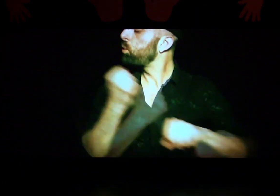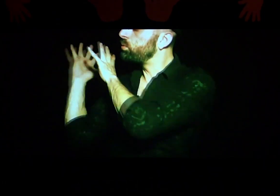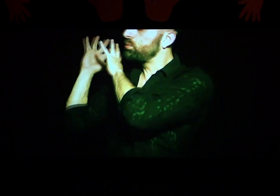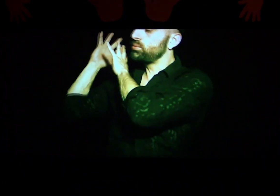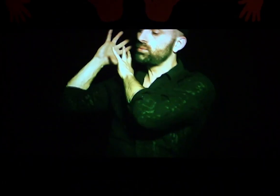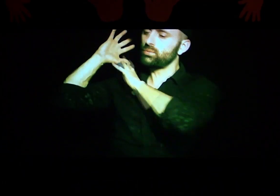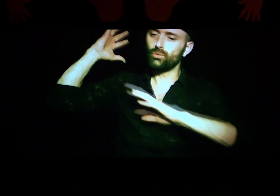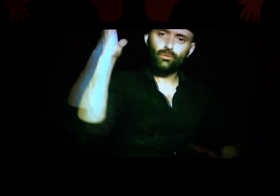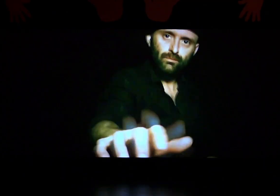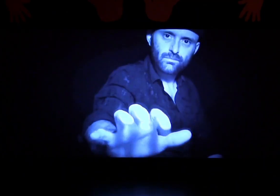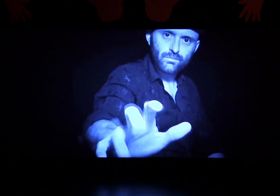No more speech class.